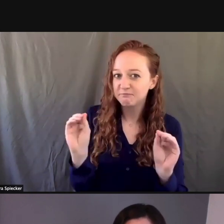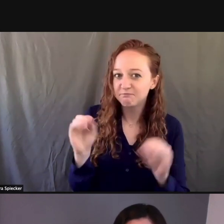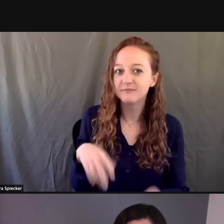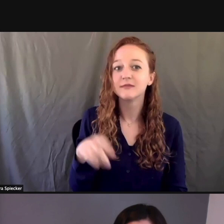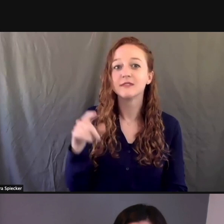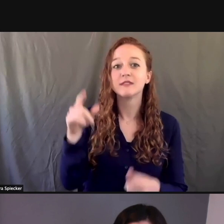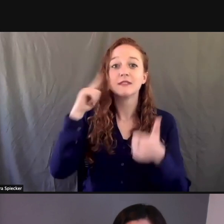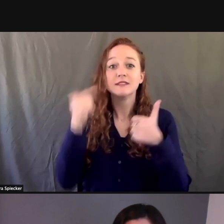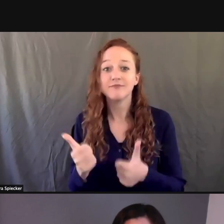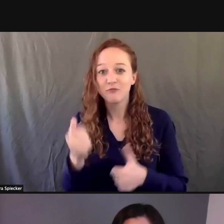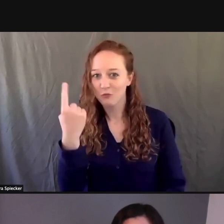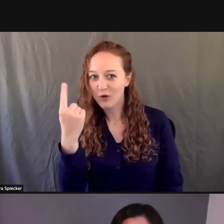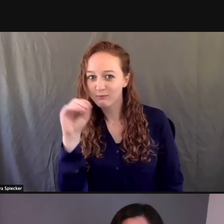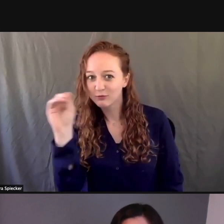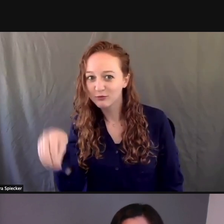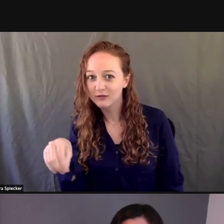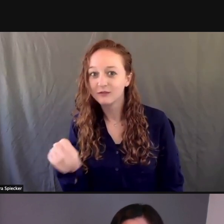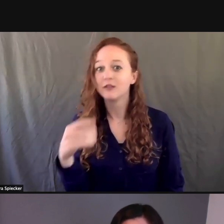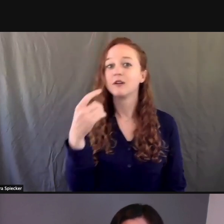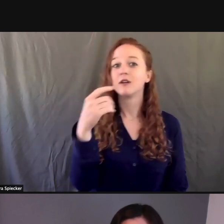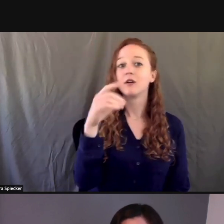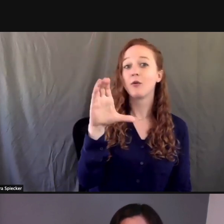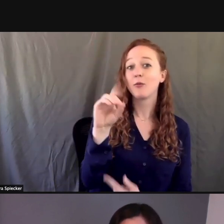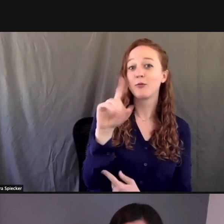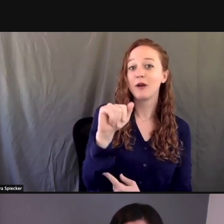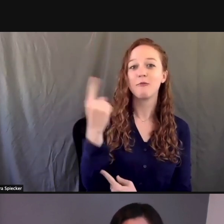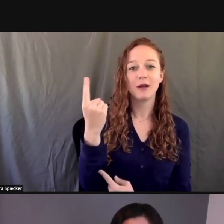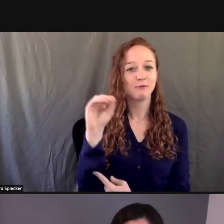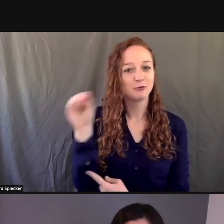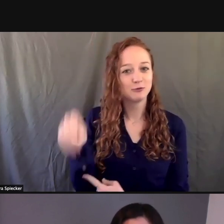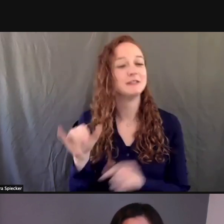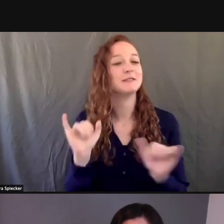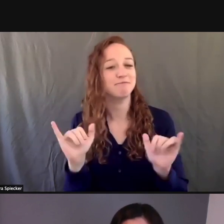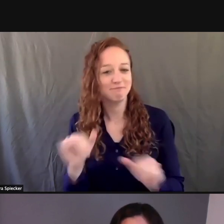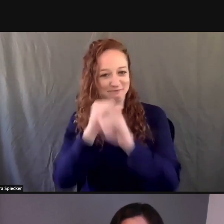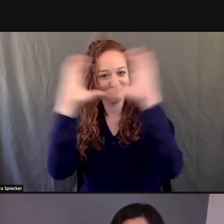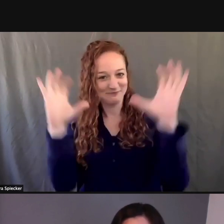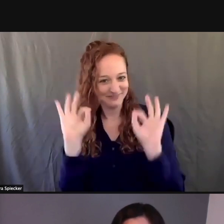deaf-blind, latent deaf, or CODA? So go ahead and vote.